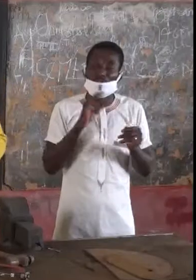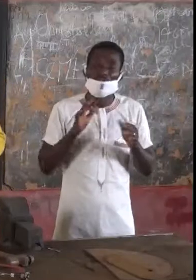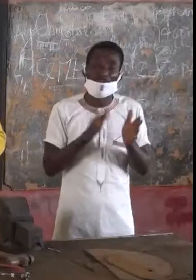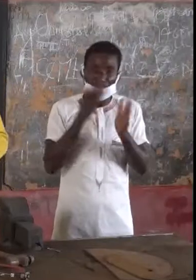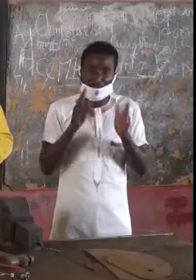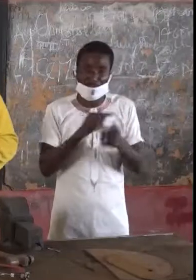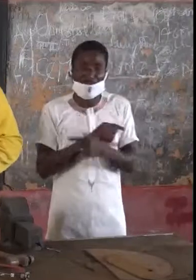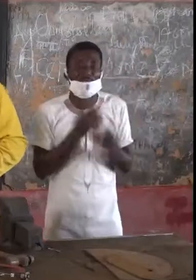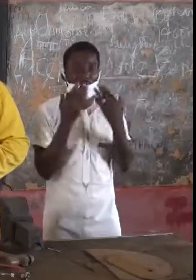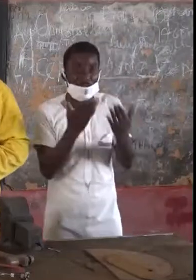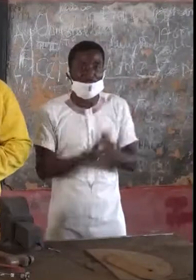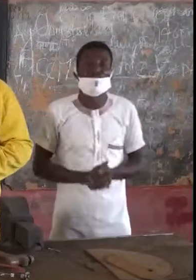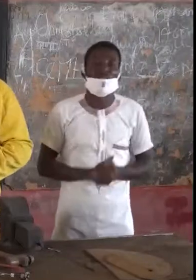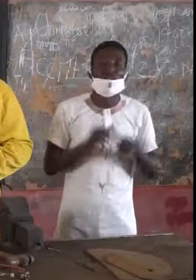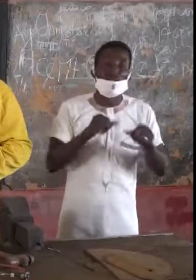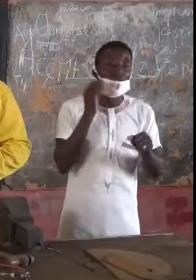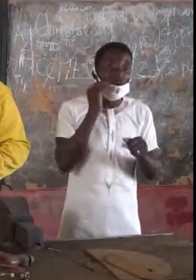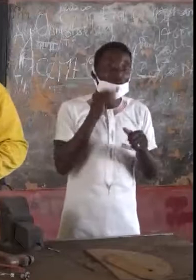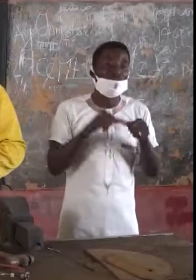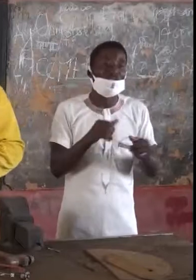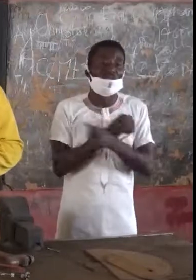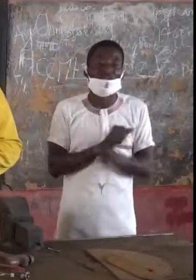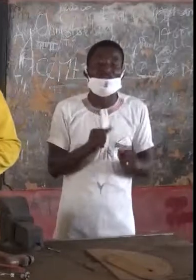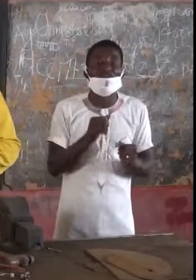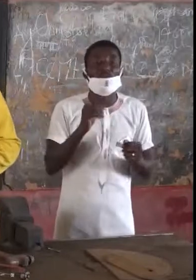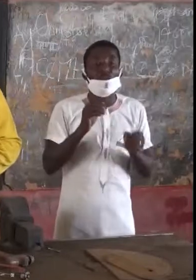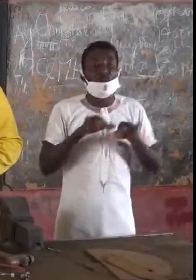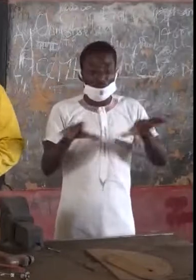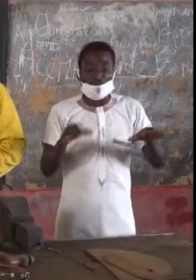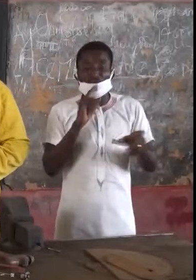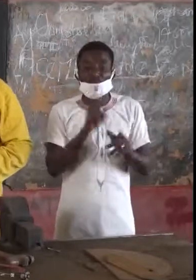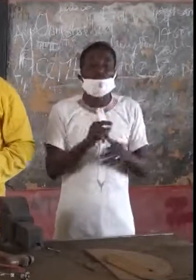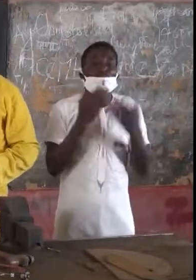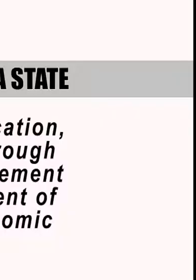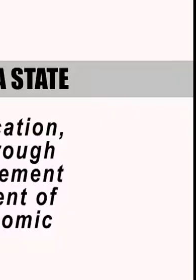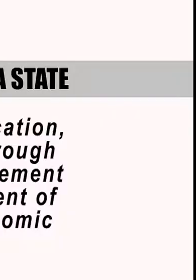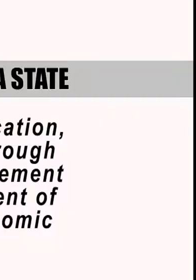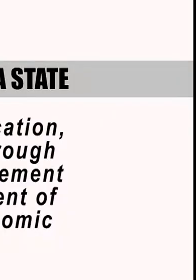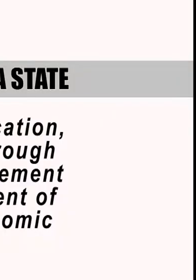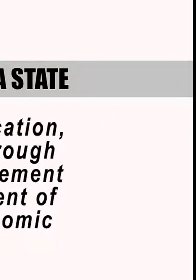meet again. Stay home. Stay safe. Corona is real. Thank you.